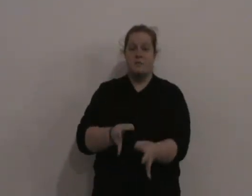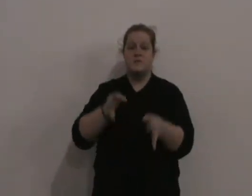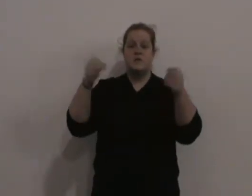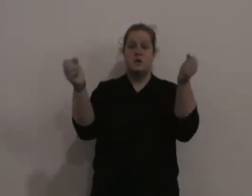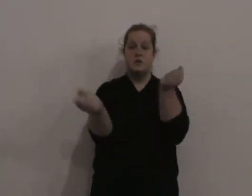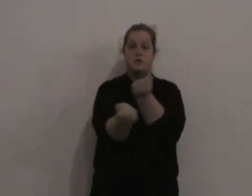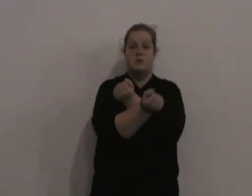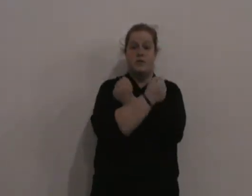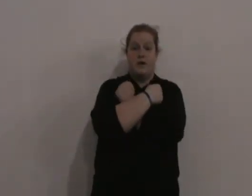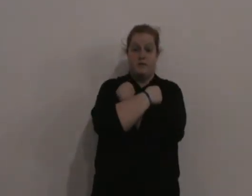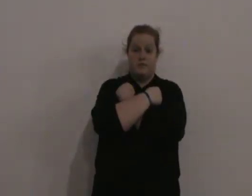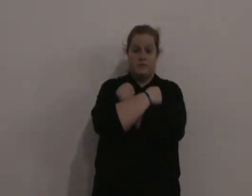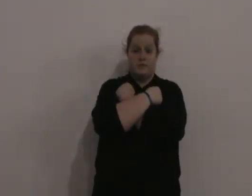describes love.